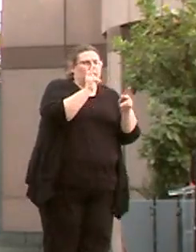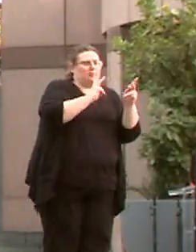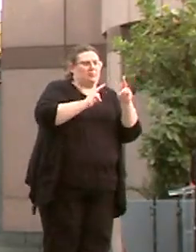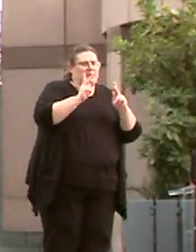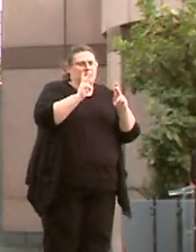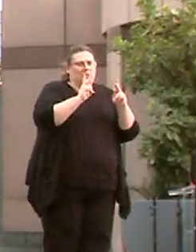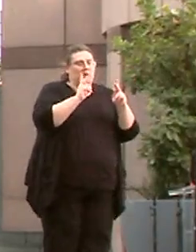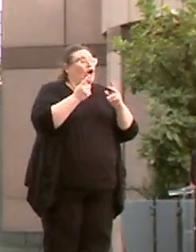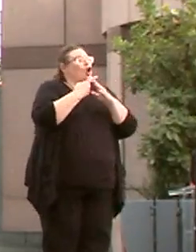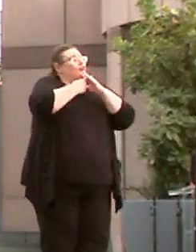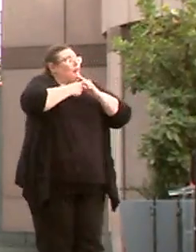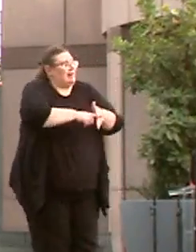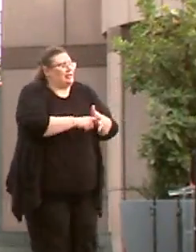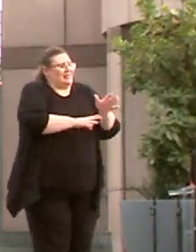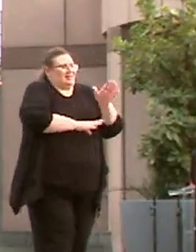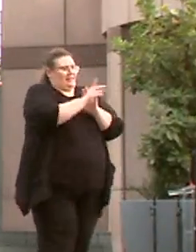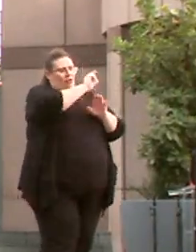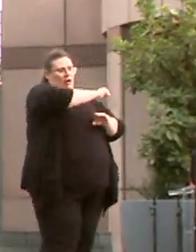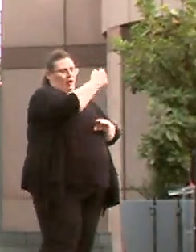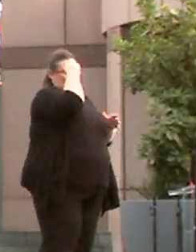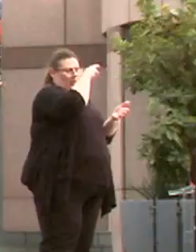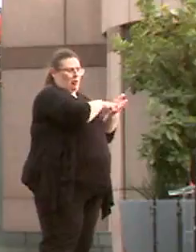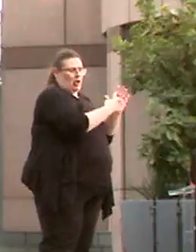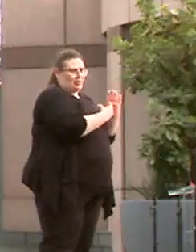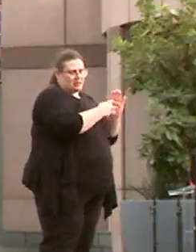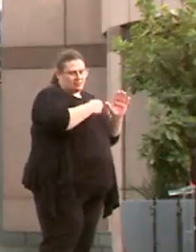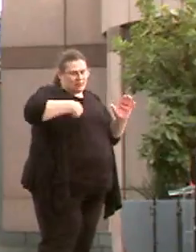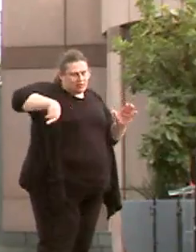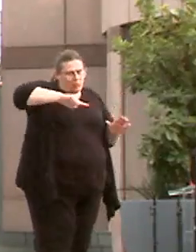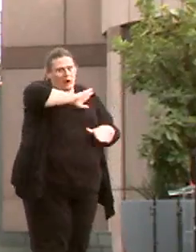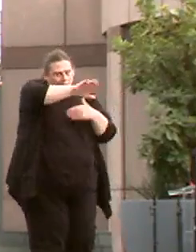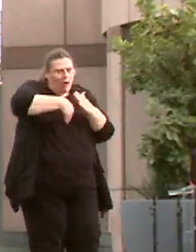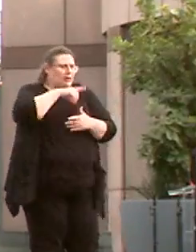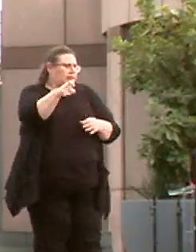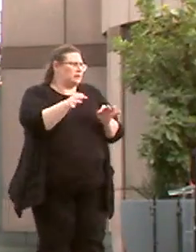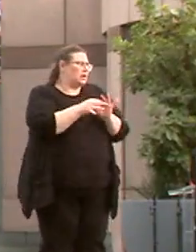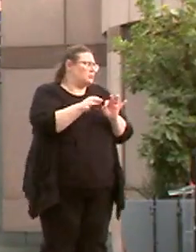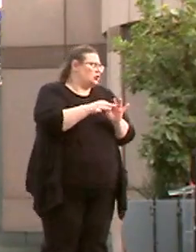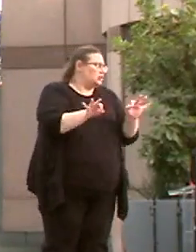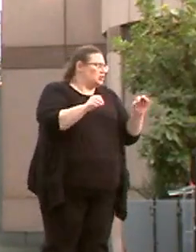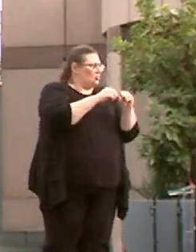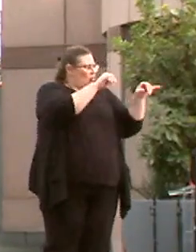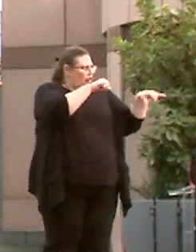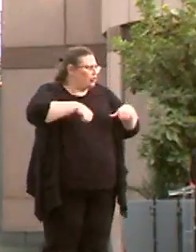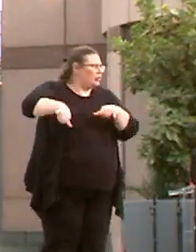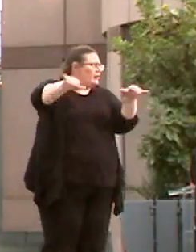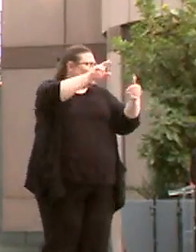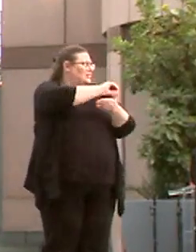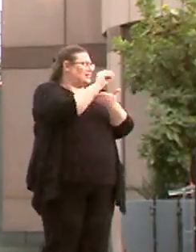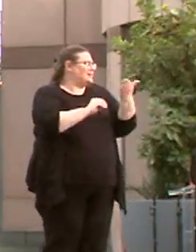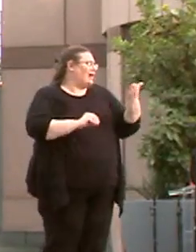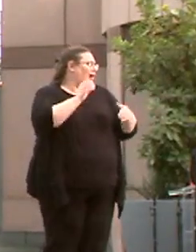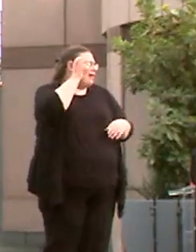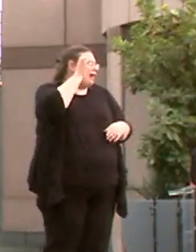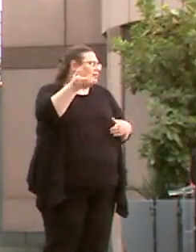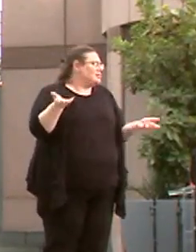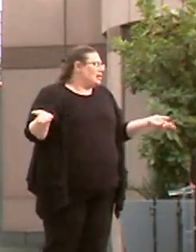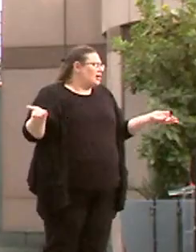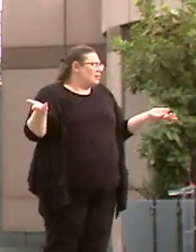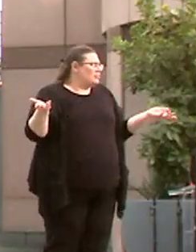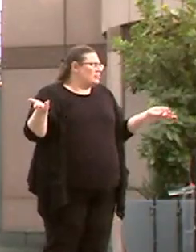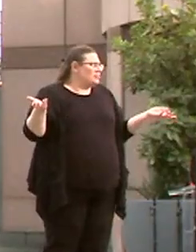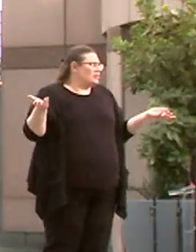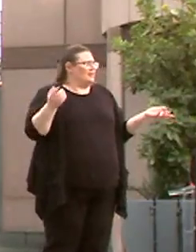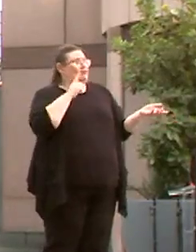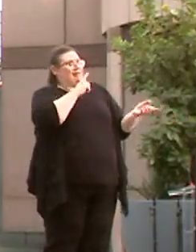it was, originally made for a different purpose. But we all need captions. So more of a universal design concept where, when you